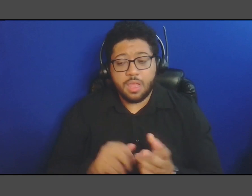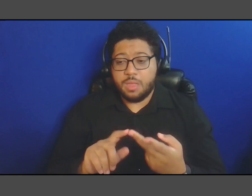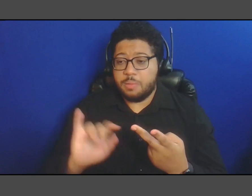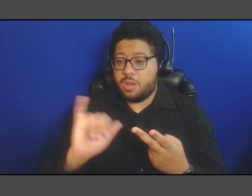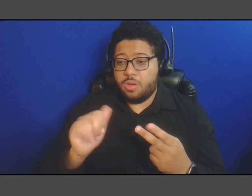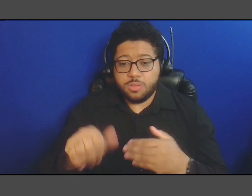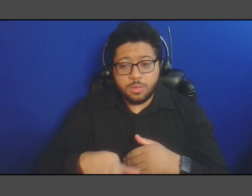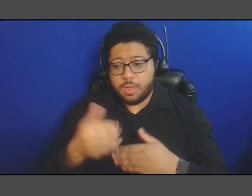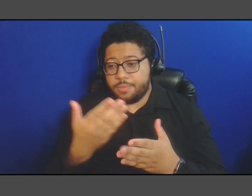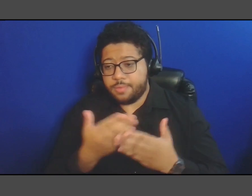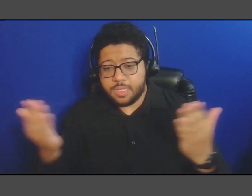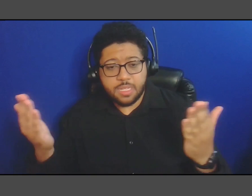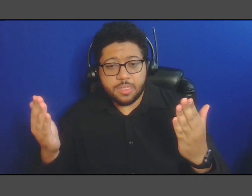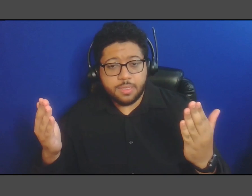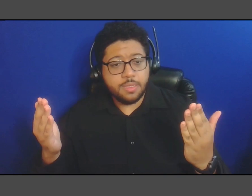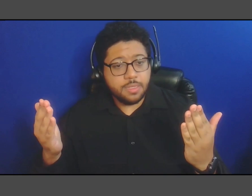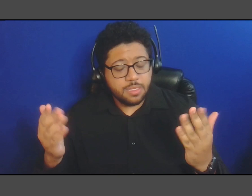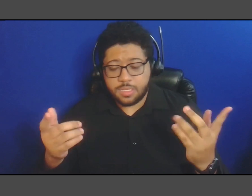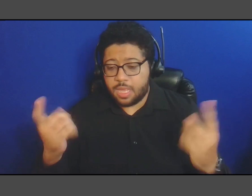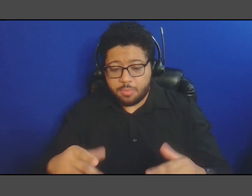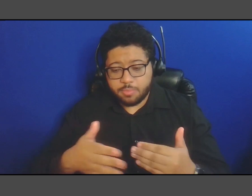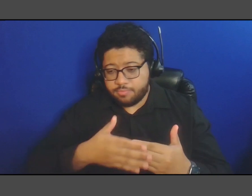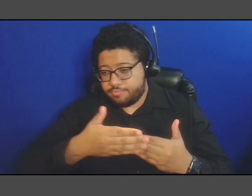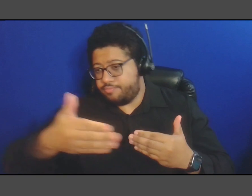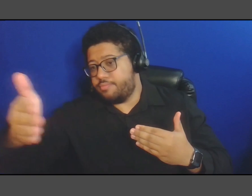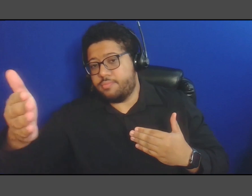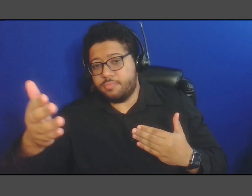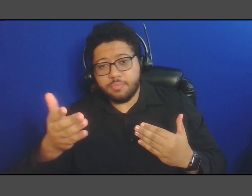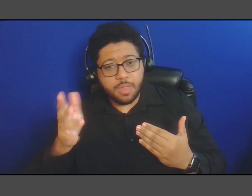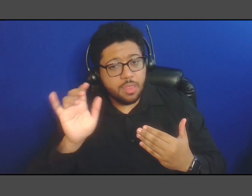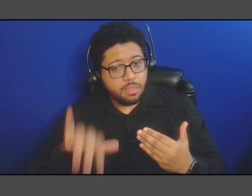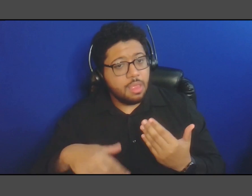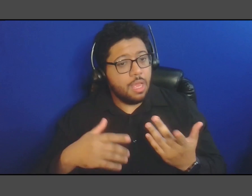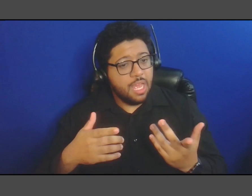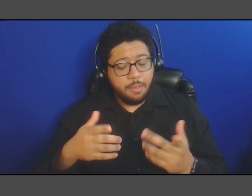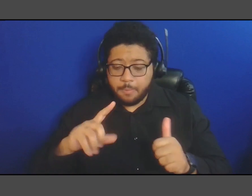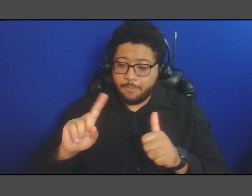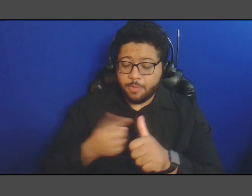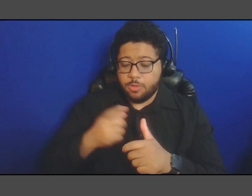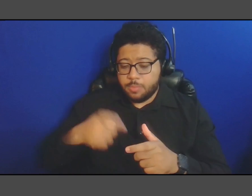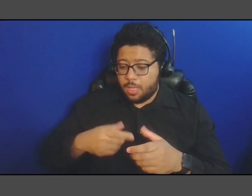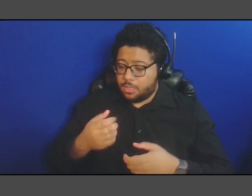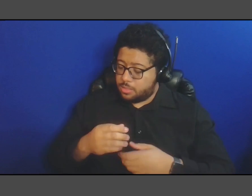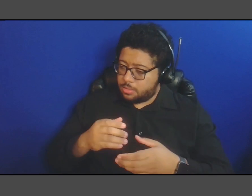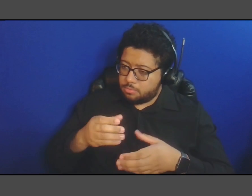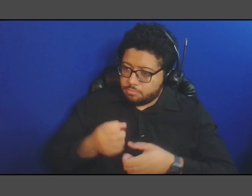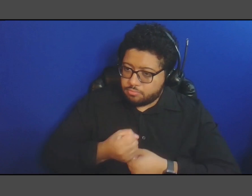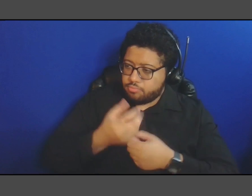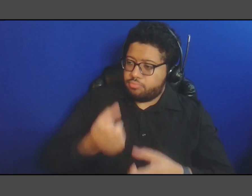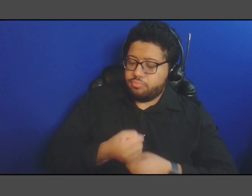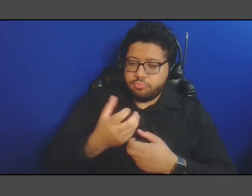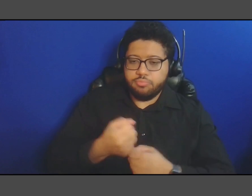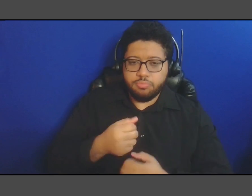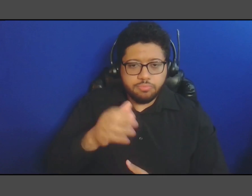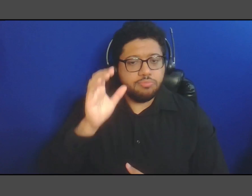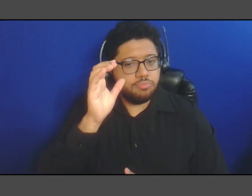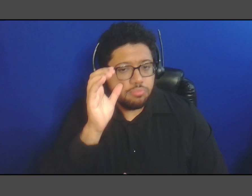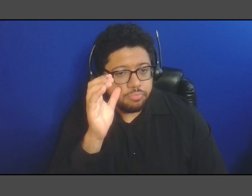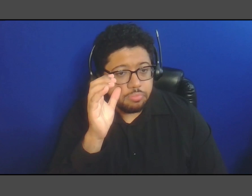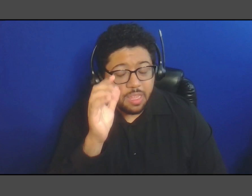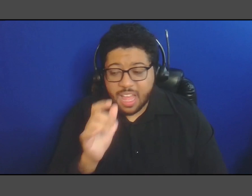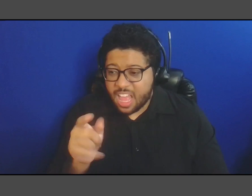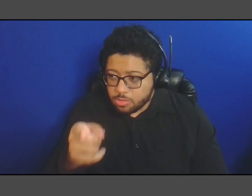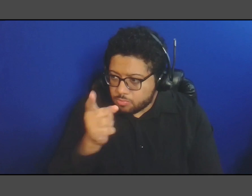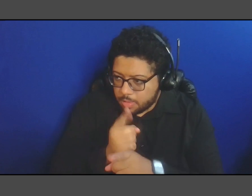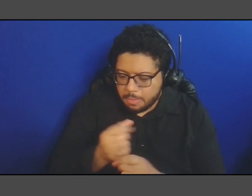mean, I think that bringing these stories up, and as you say, so many people didn't know about them. I